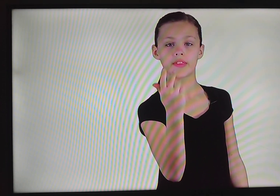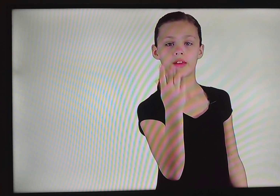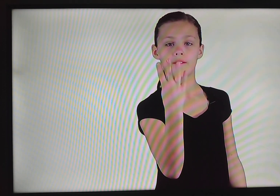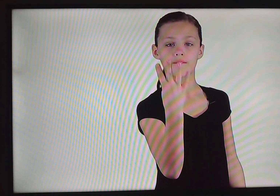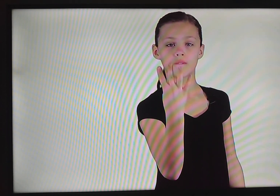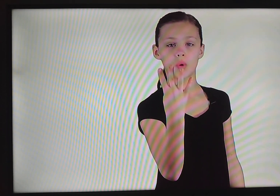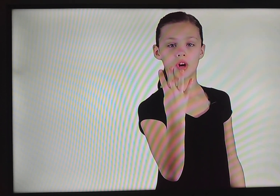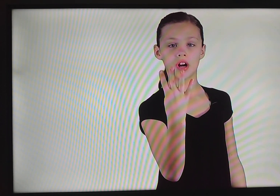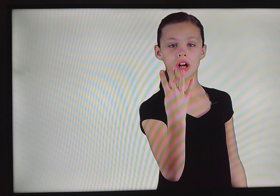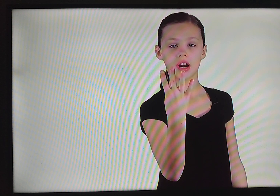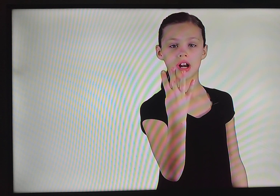four